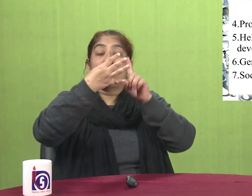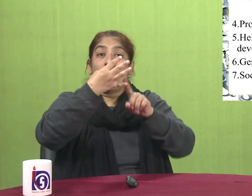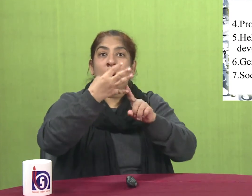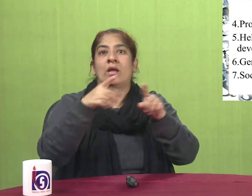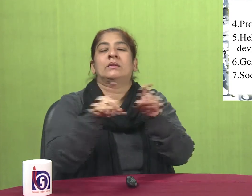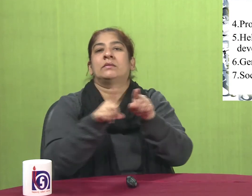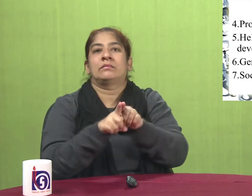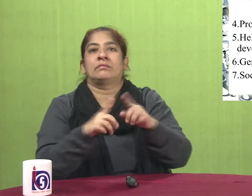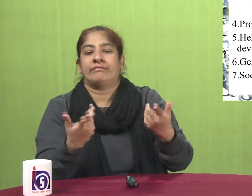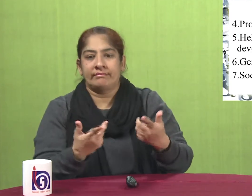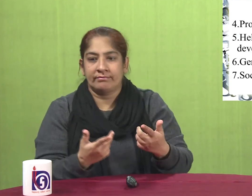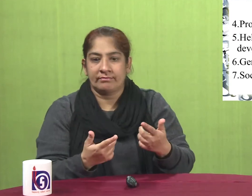The fourth is